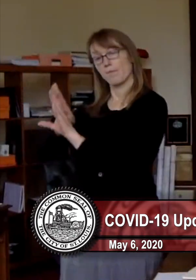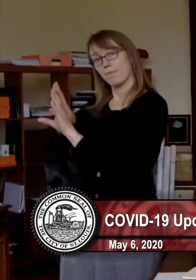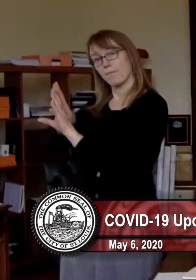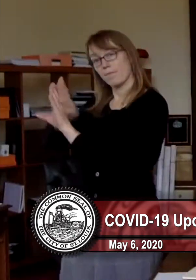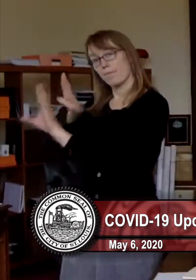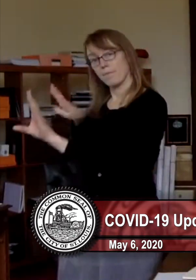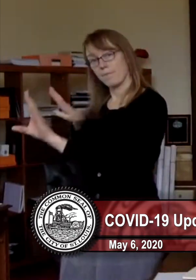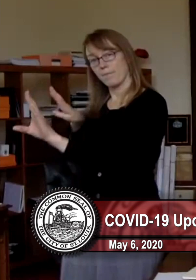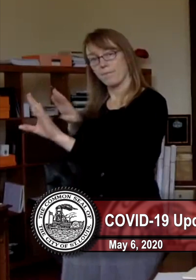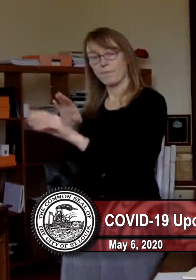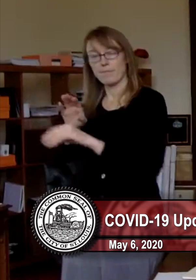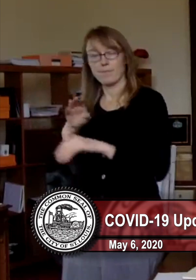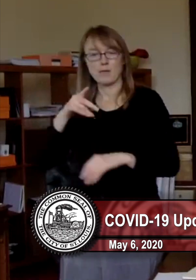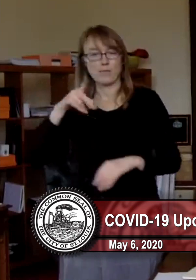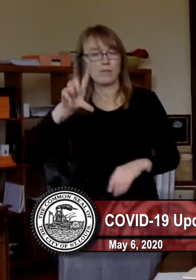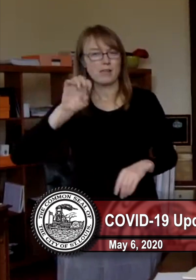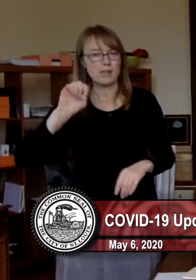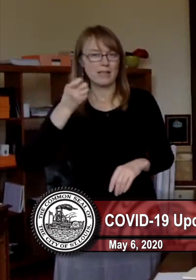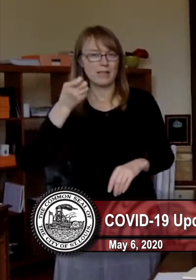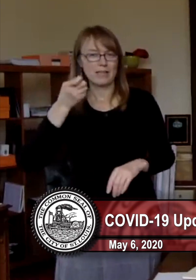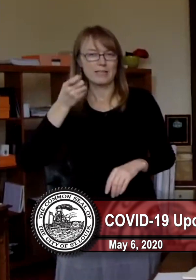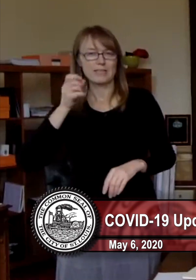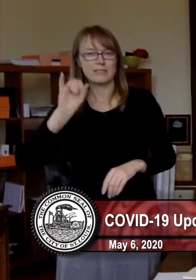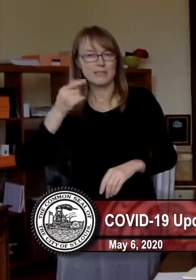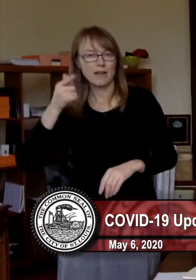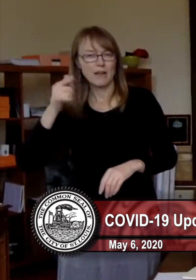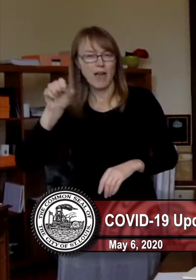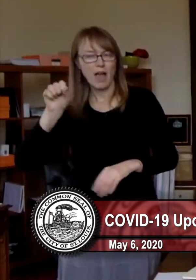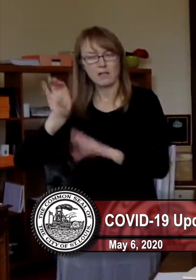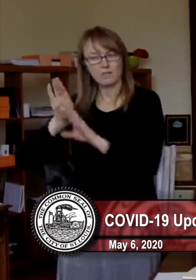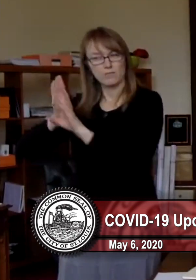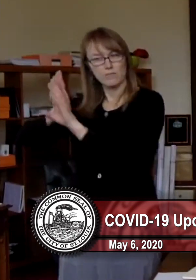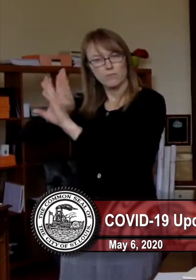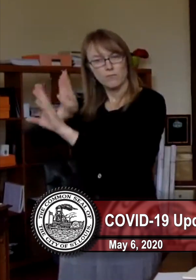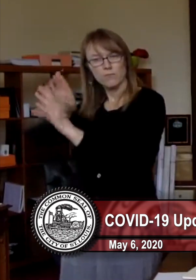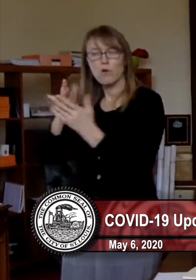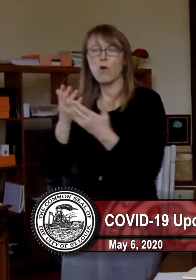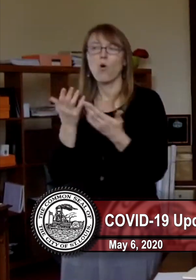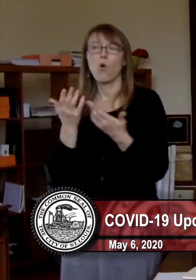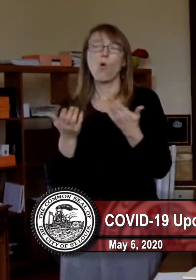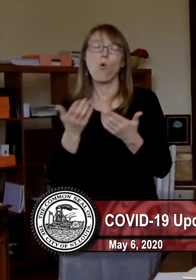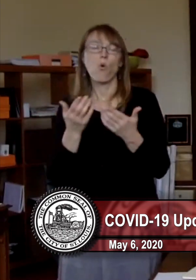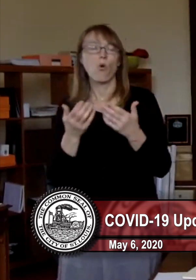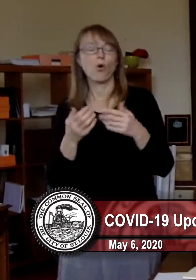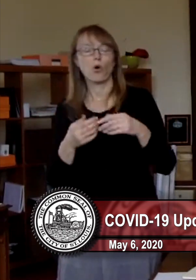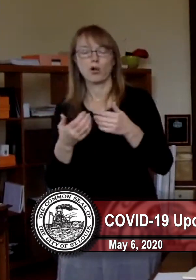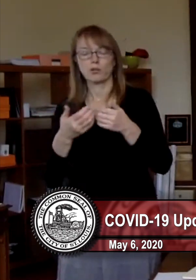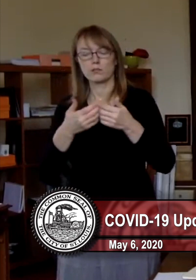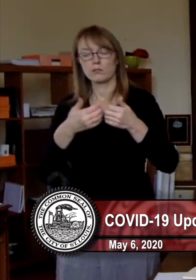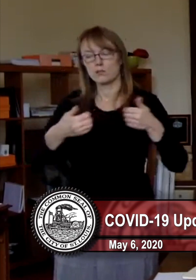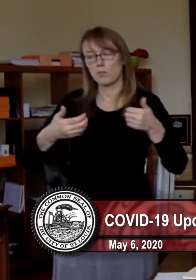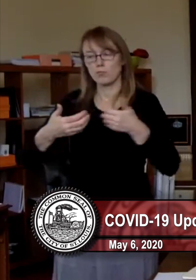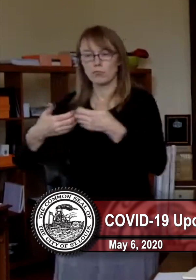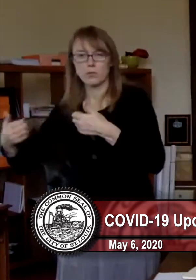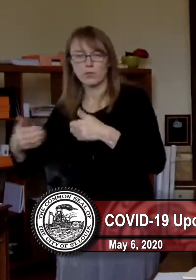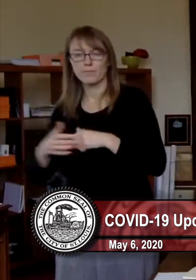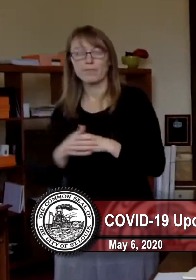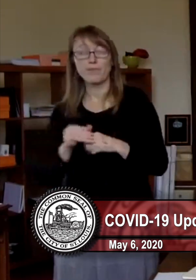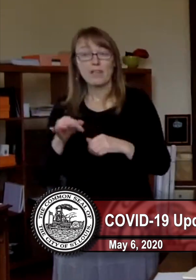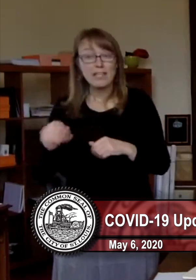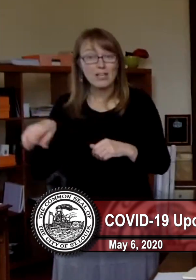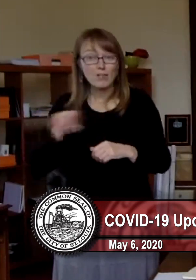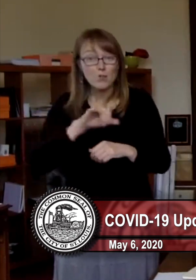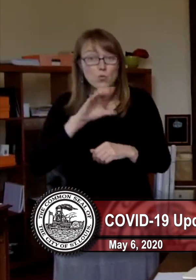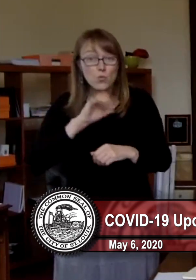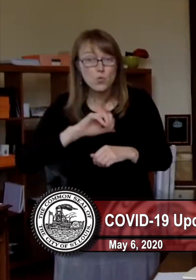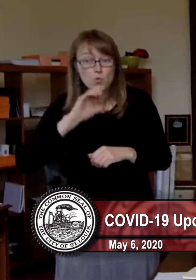that industry is working out. Certainly, I would, if you're in a high risk group, if you're